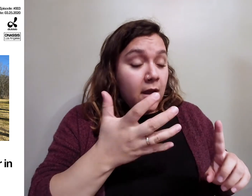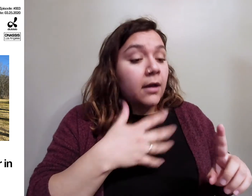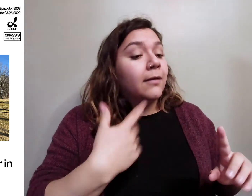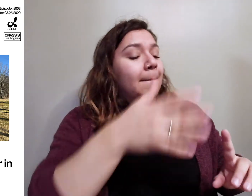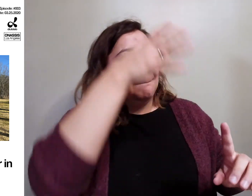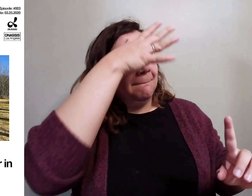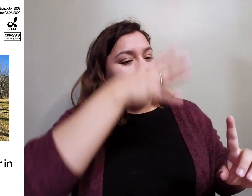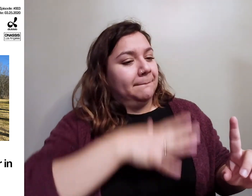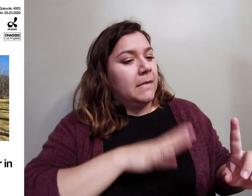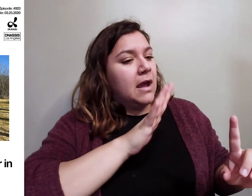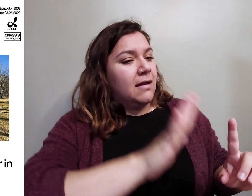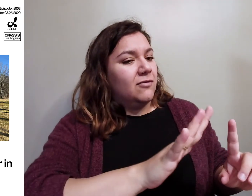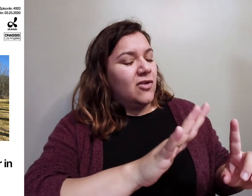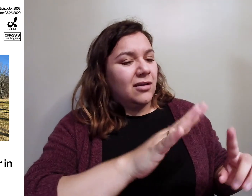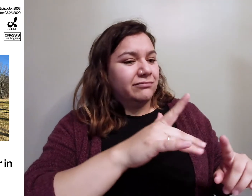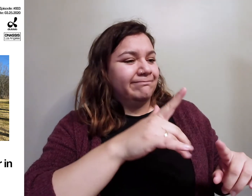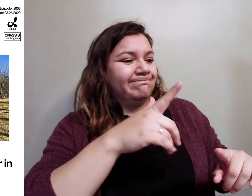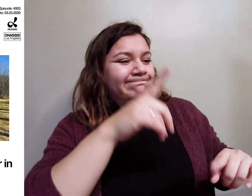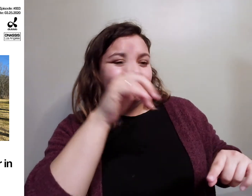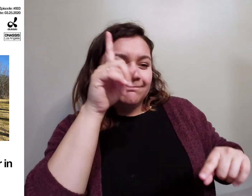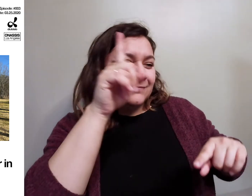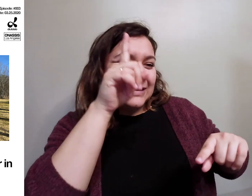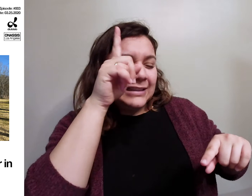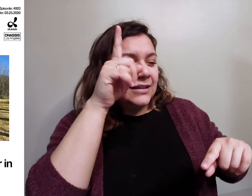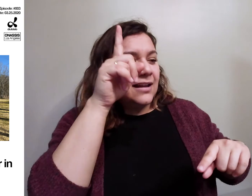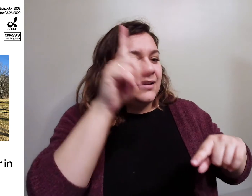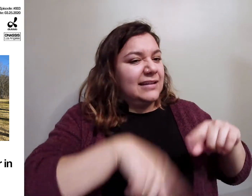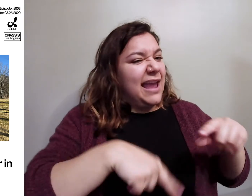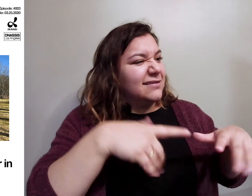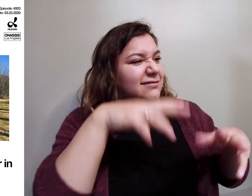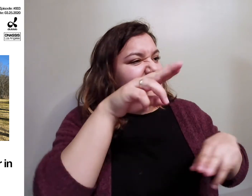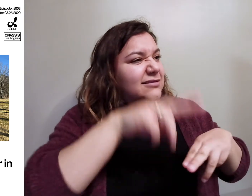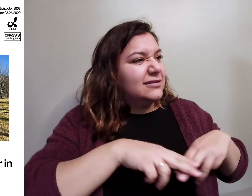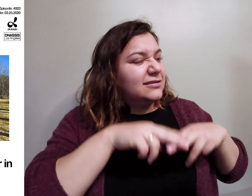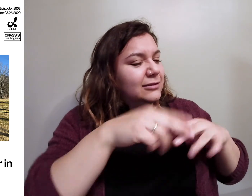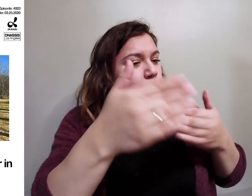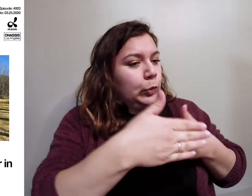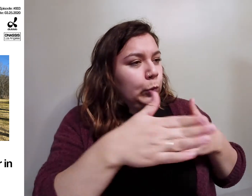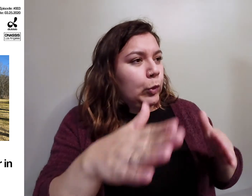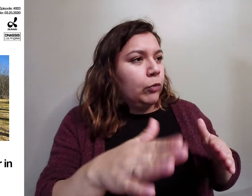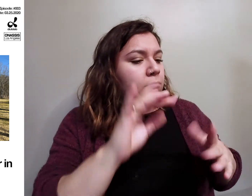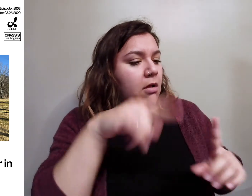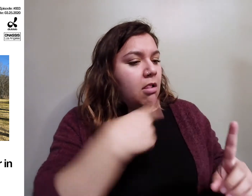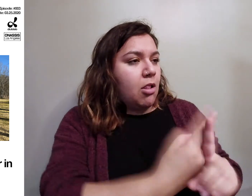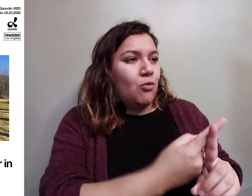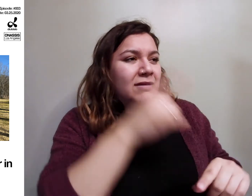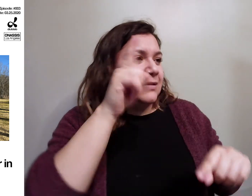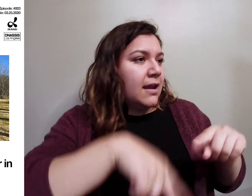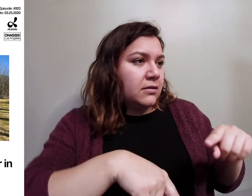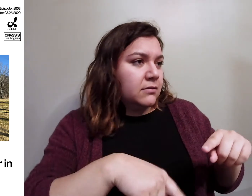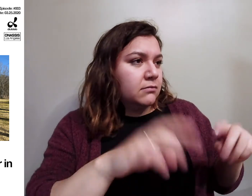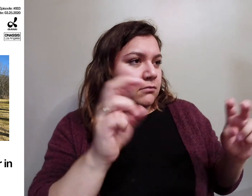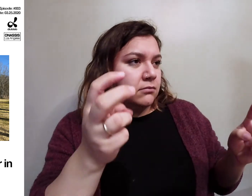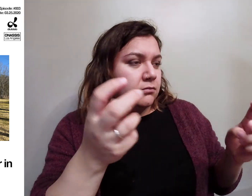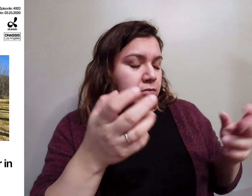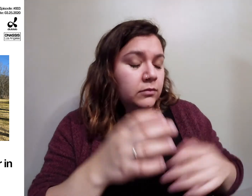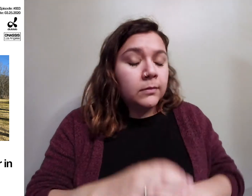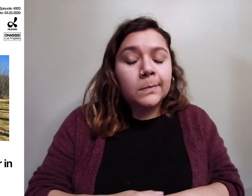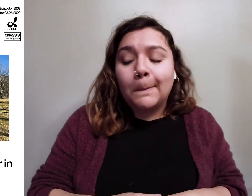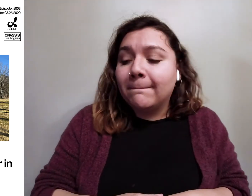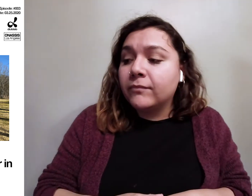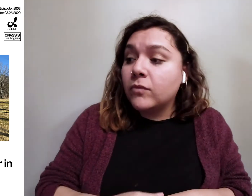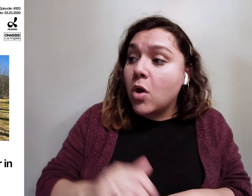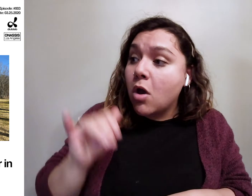Well, that's brilliant. Good job. Good job. Well done. Good job, Pascal. Good job. Yeah. Good job,